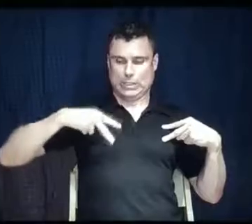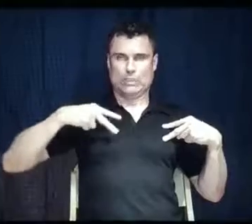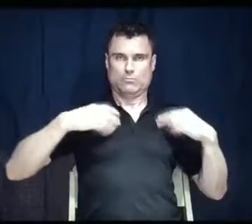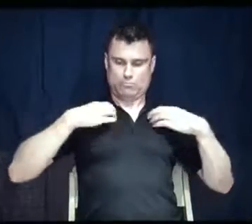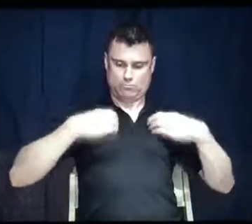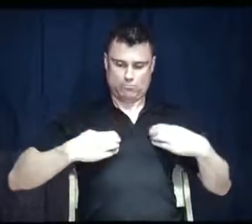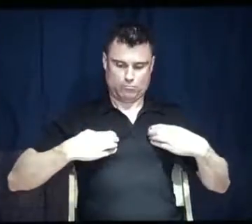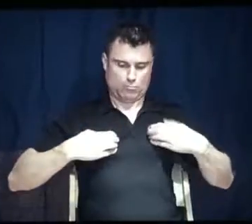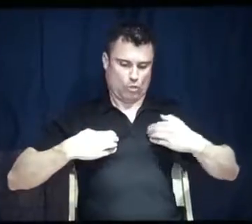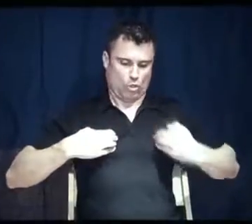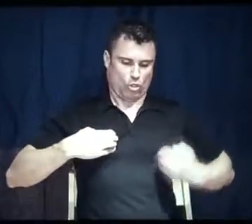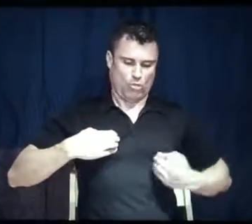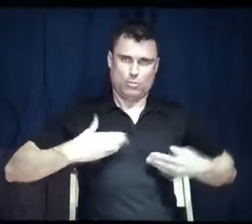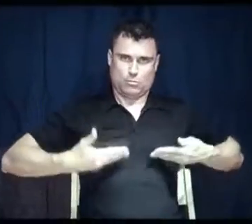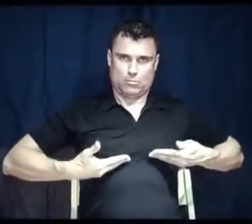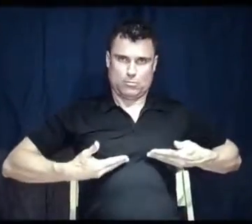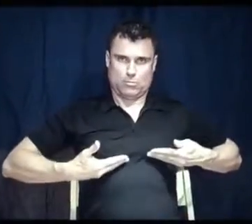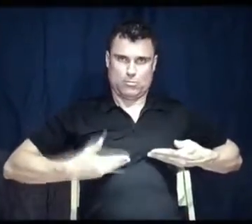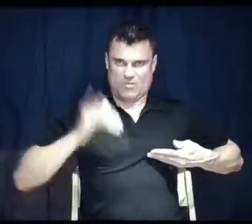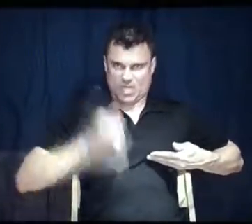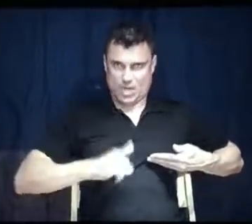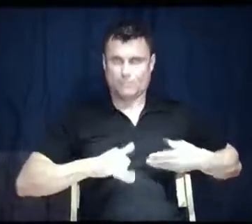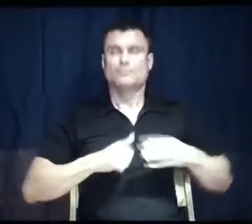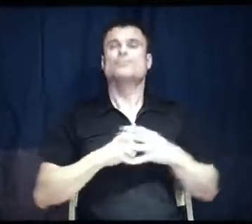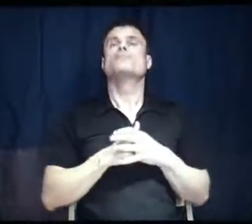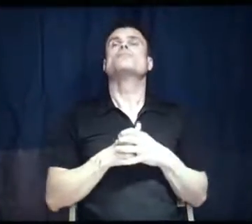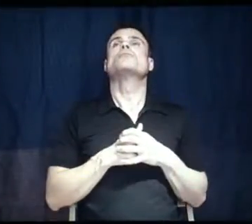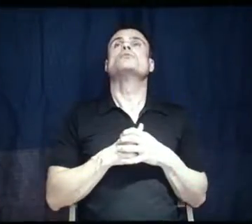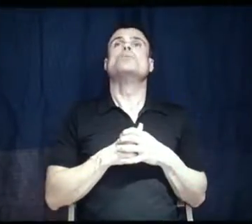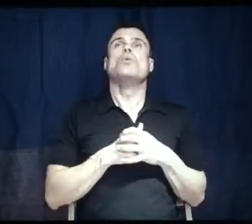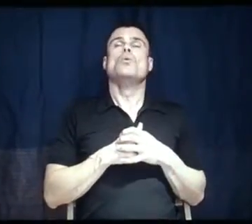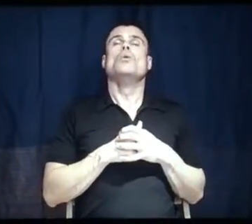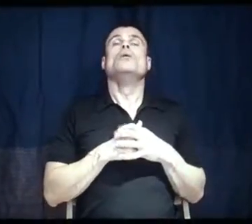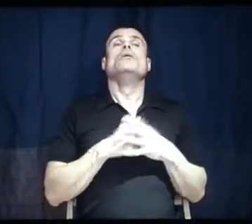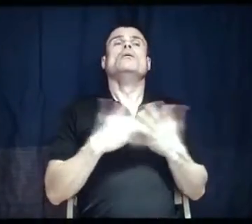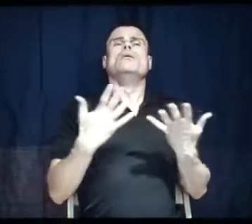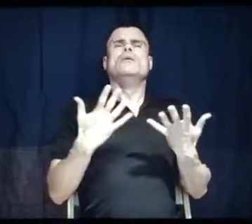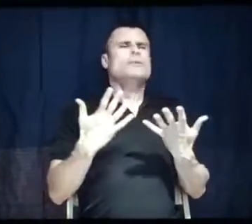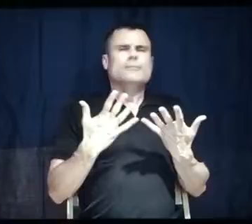only having 2 lobes is because the left is shaped a little different to make room for your heart.